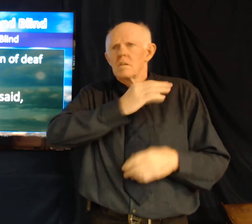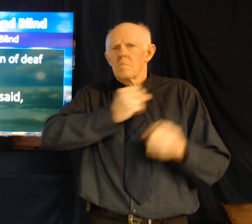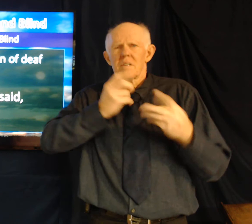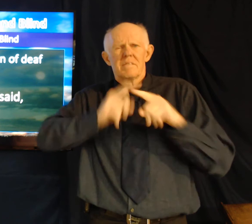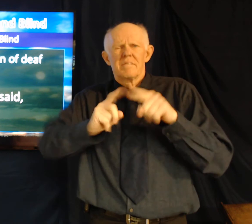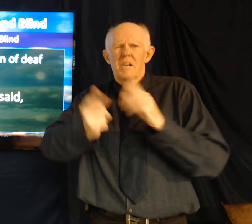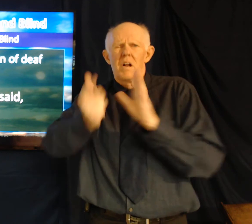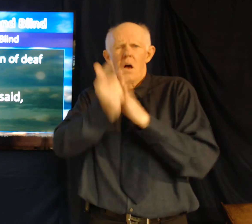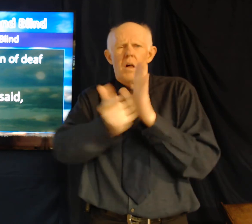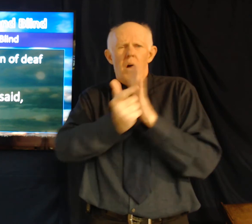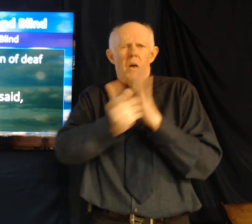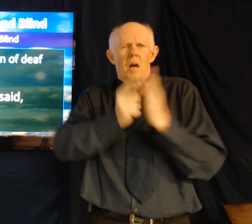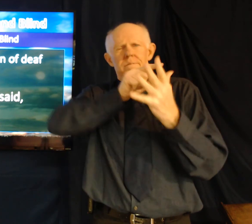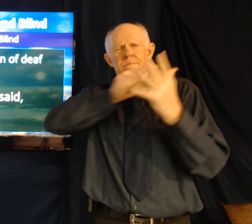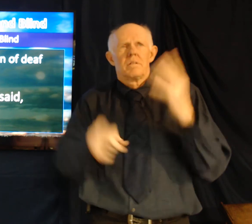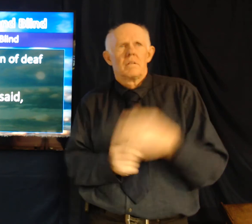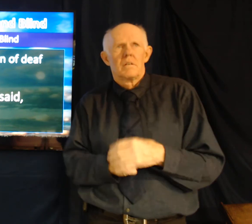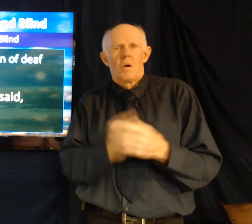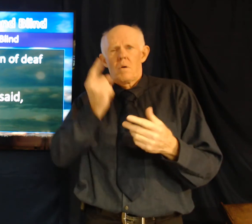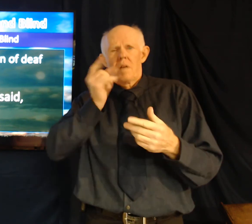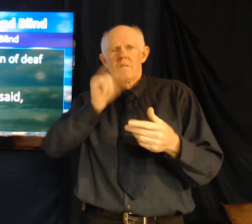For the priests and Pharisees, they had a lot of laws.